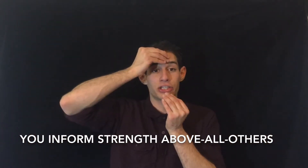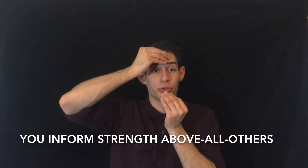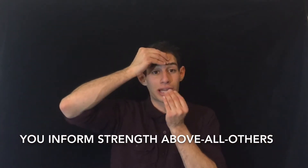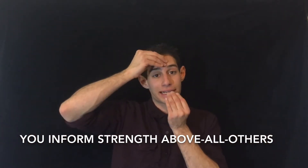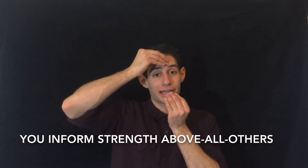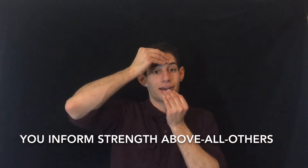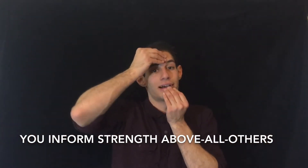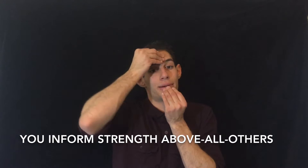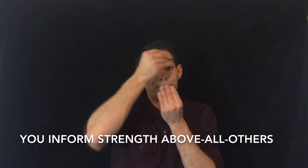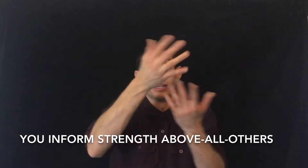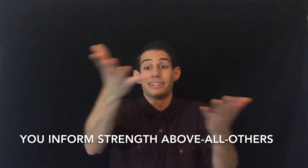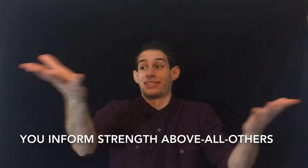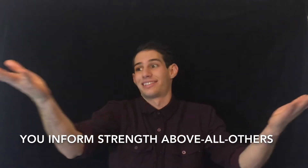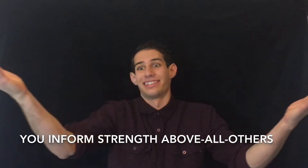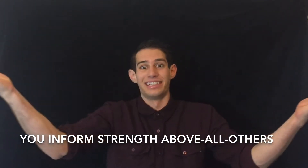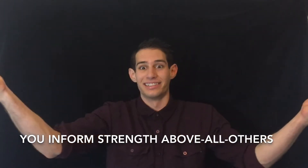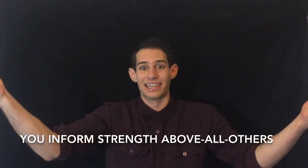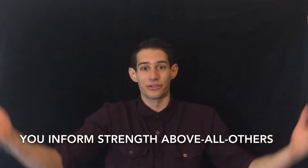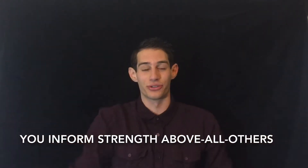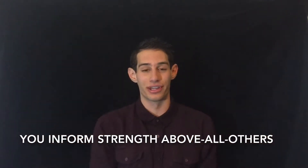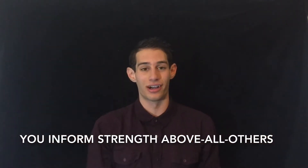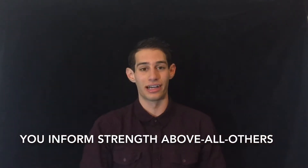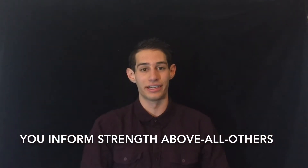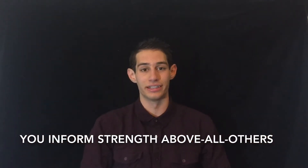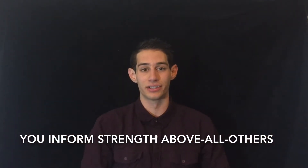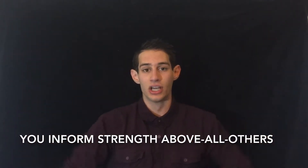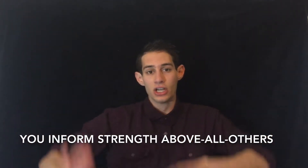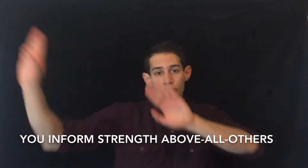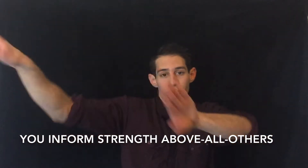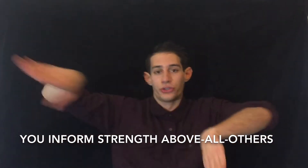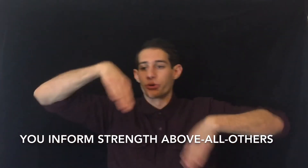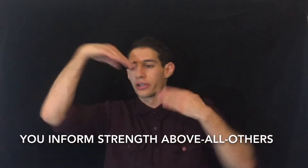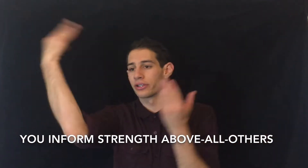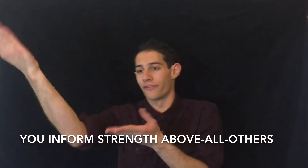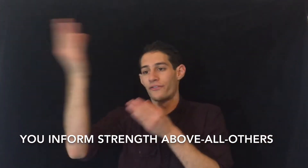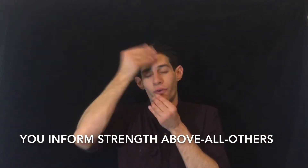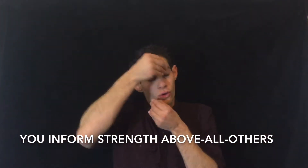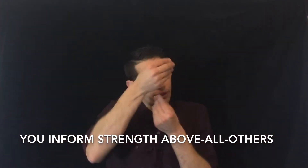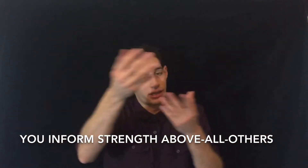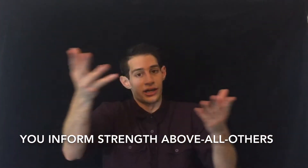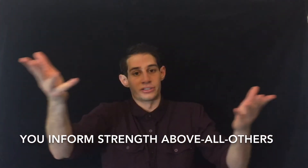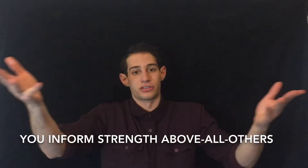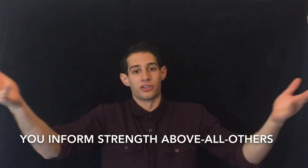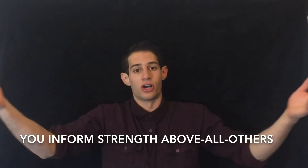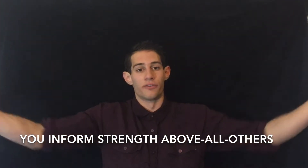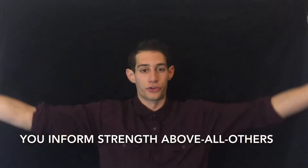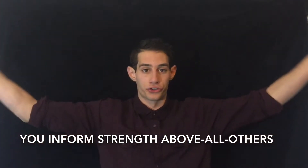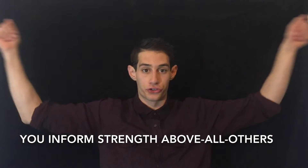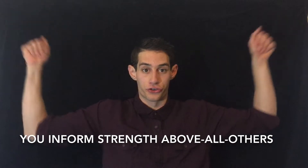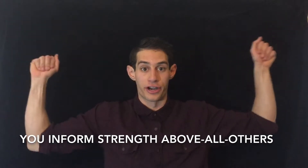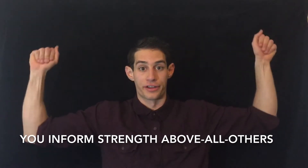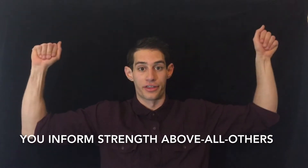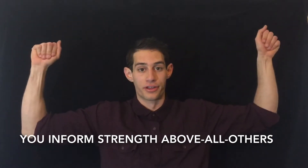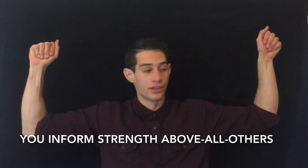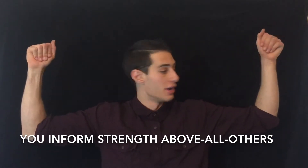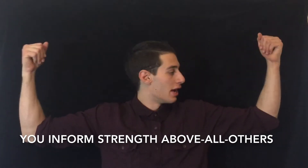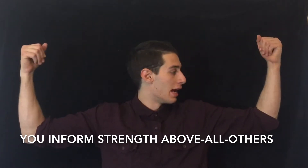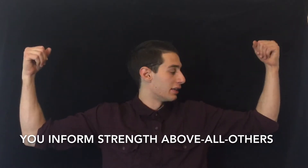do like a blessed sneeze out to the audience. So you're informing us of your strength. And so we're